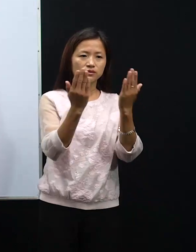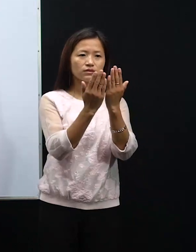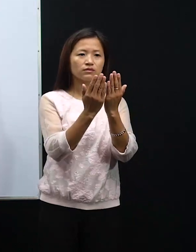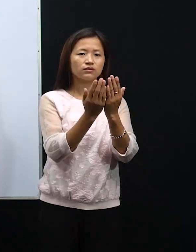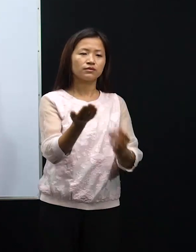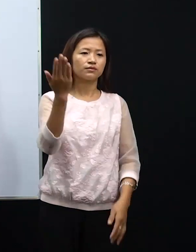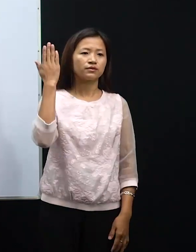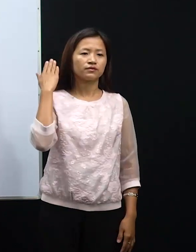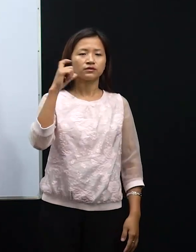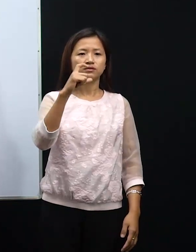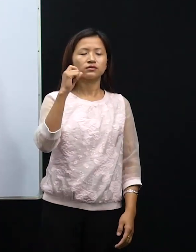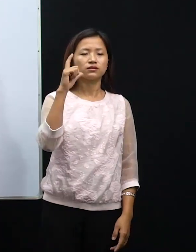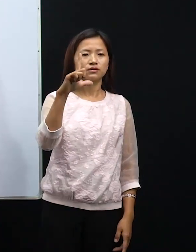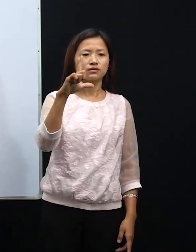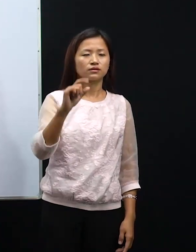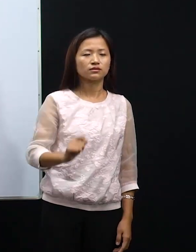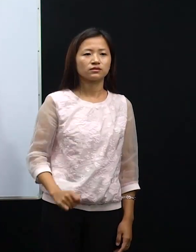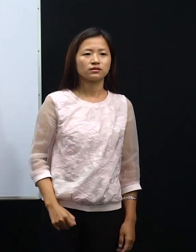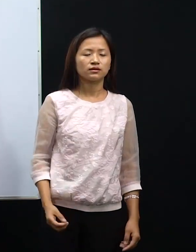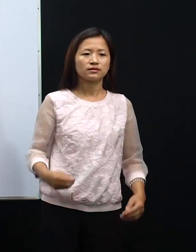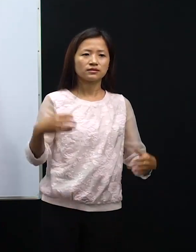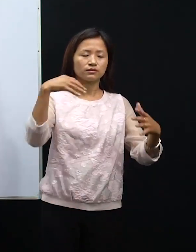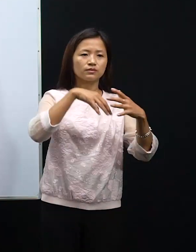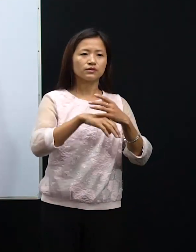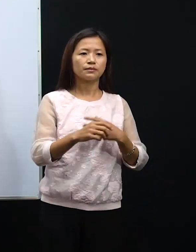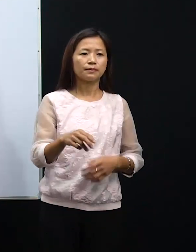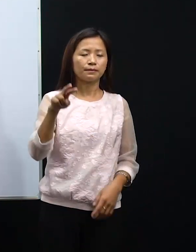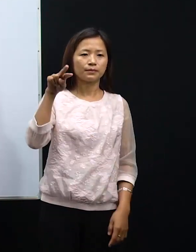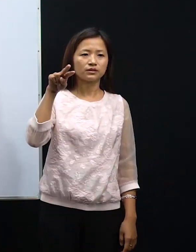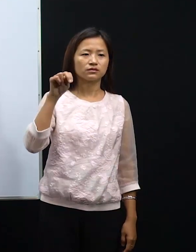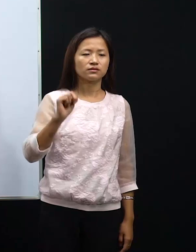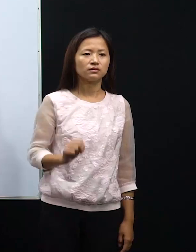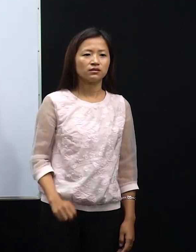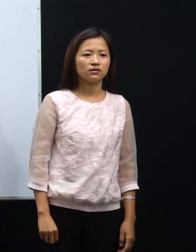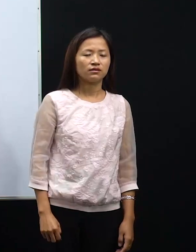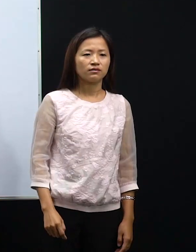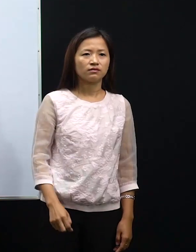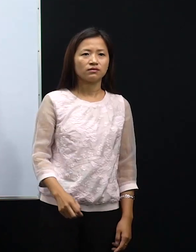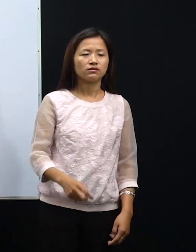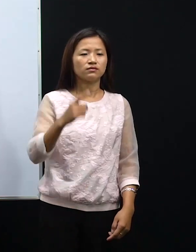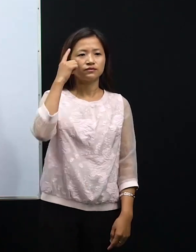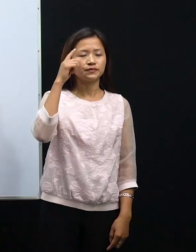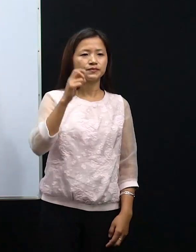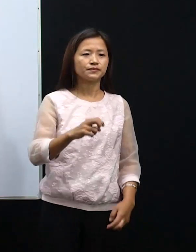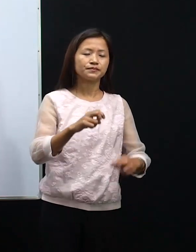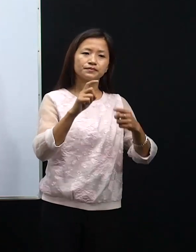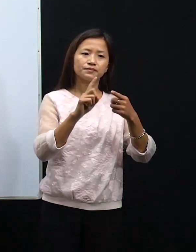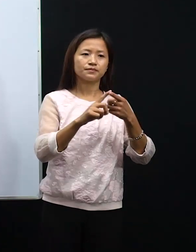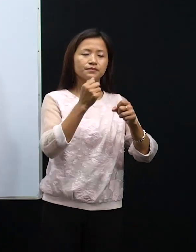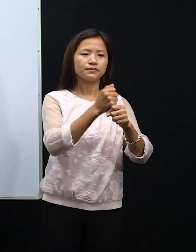it in our previous classes. Factors simply means, for example, if I take 2 into